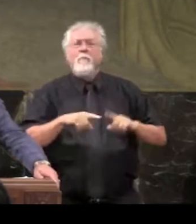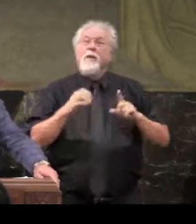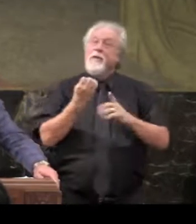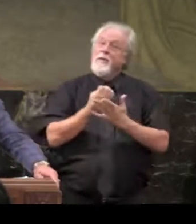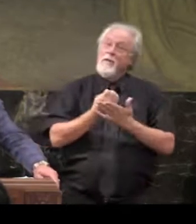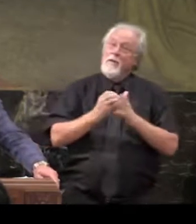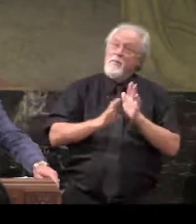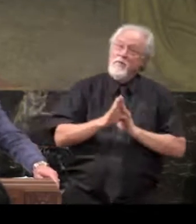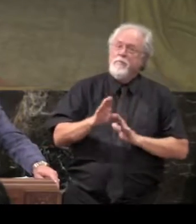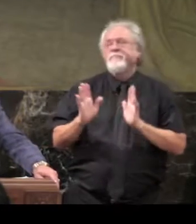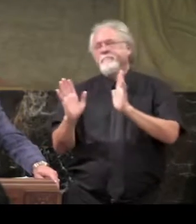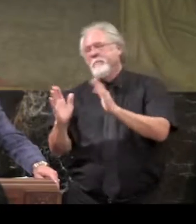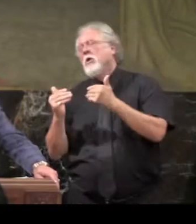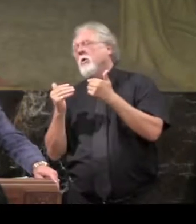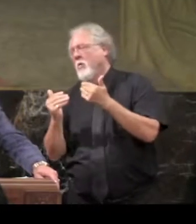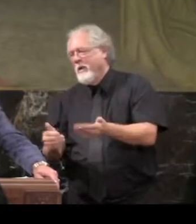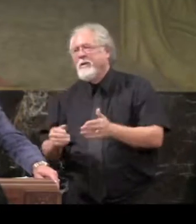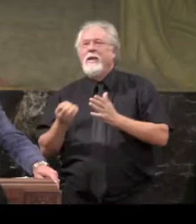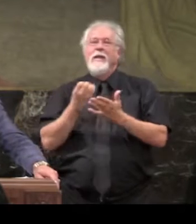No, go ahead. And